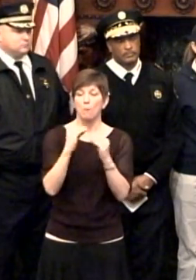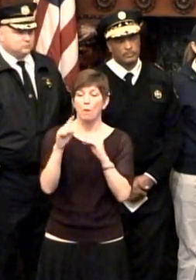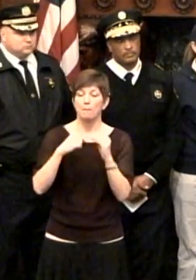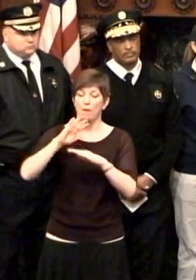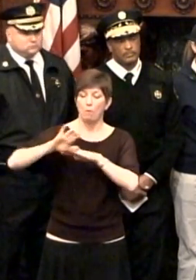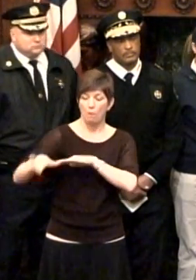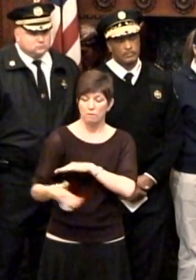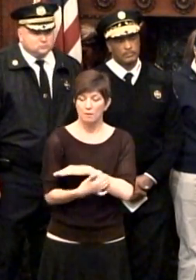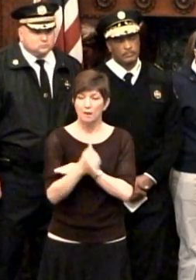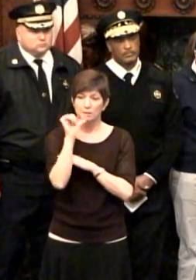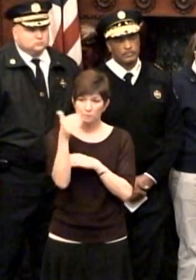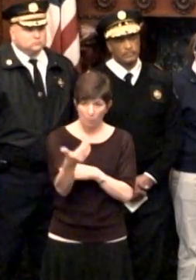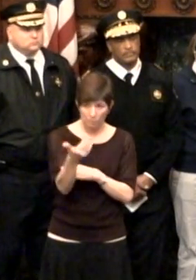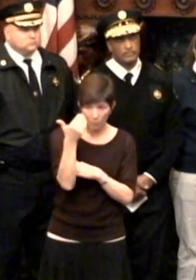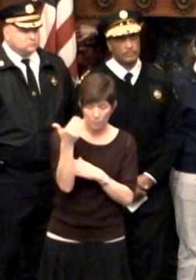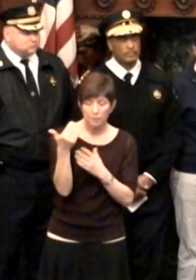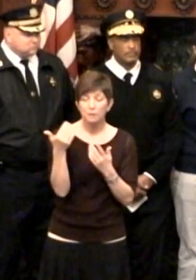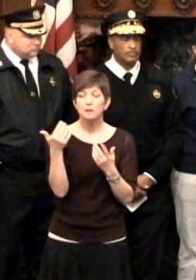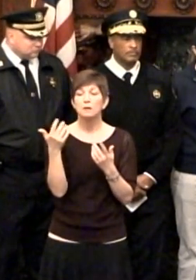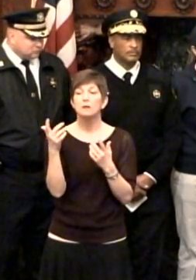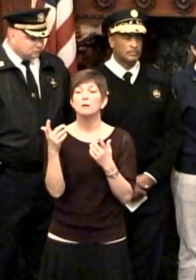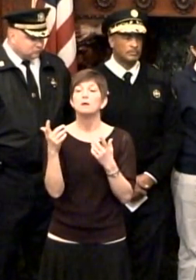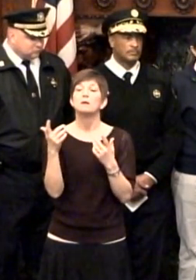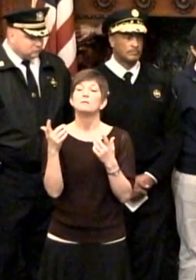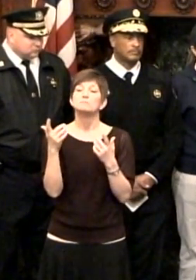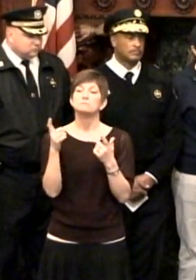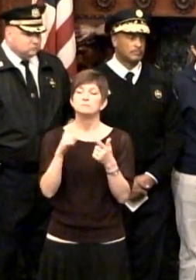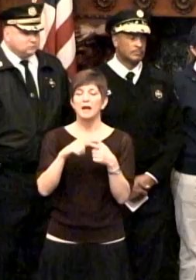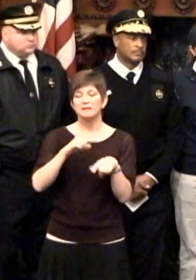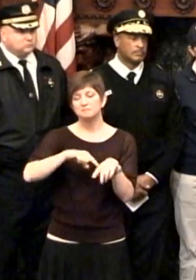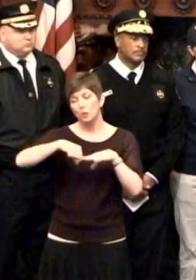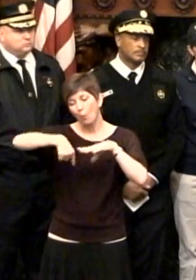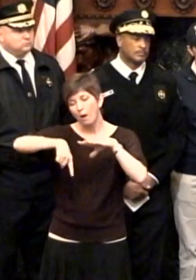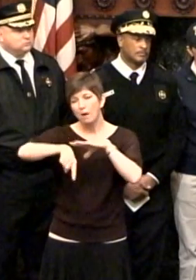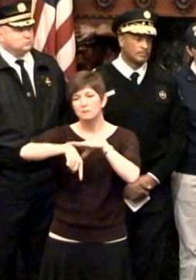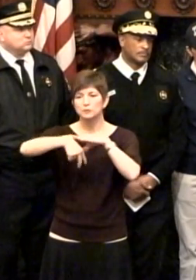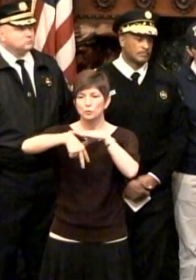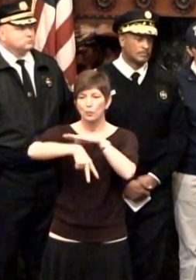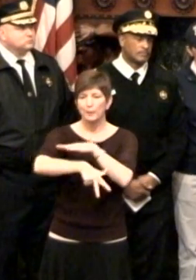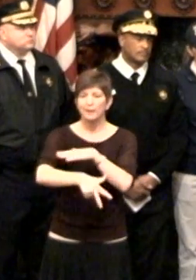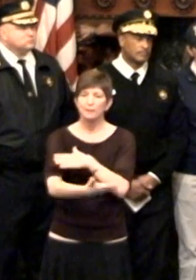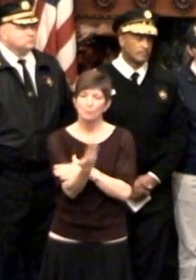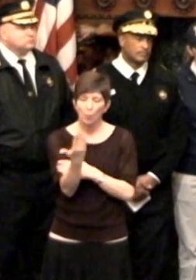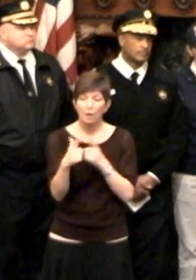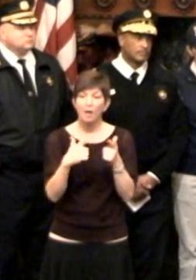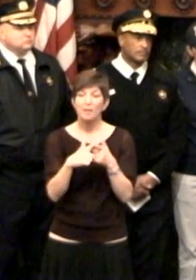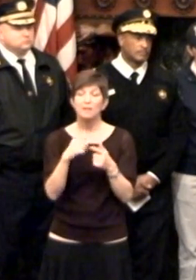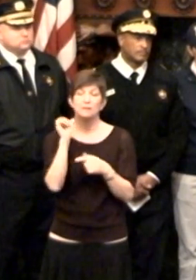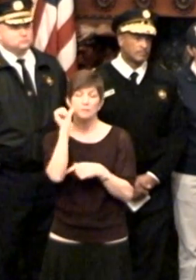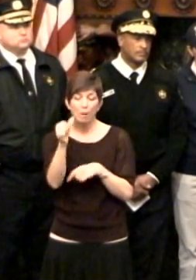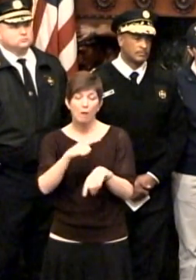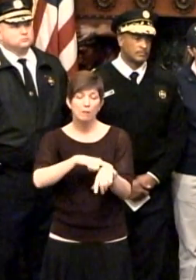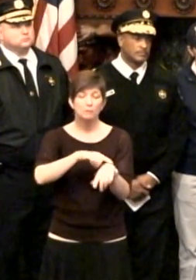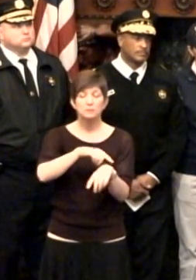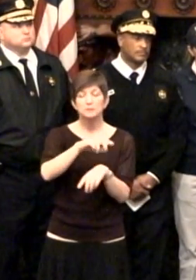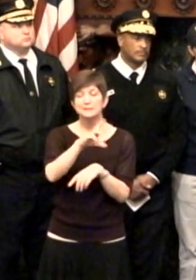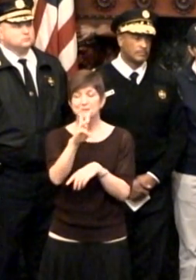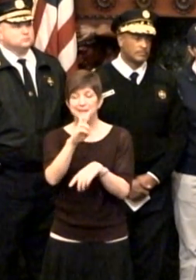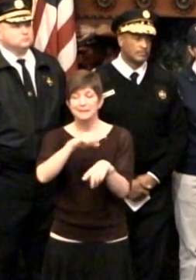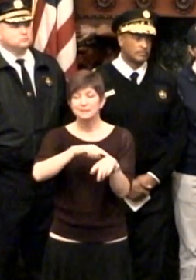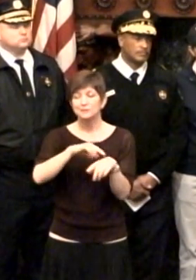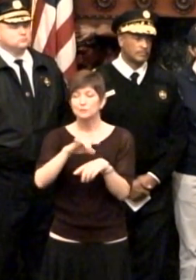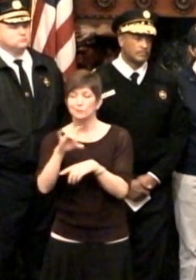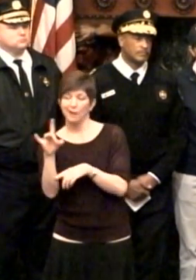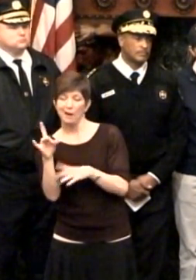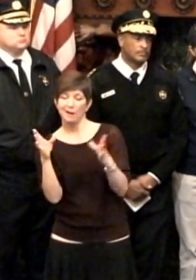overnight, tomorrow morning in the wee hours of the morning, 1, 2, 3 a.m., and then what will the morning rush and early morning look